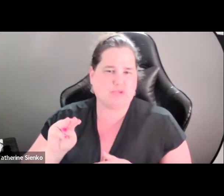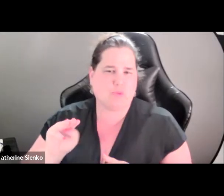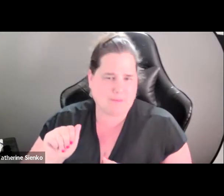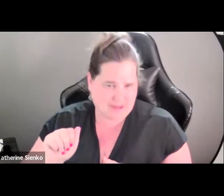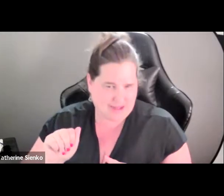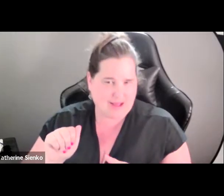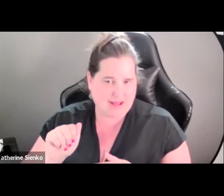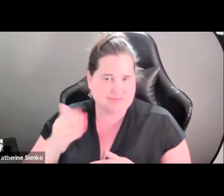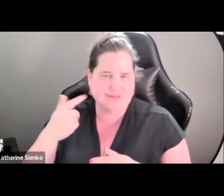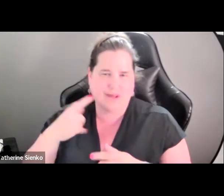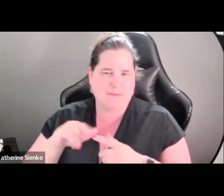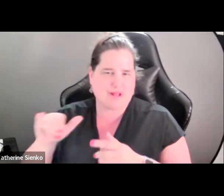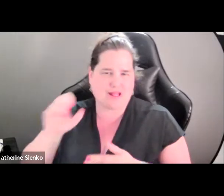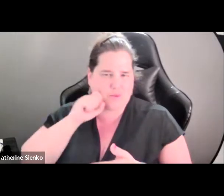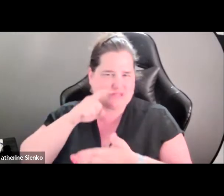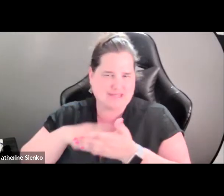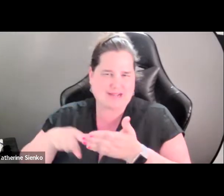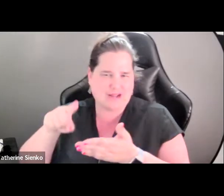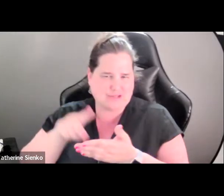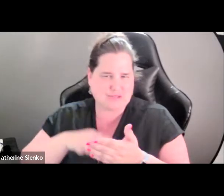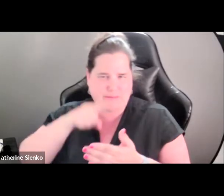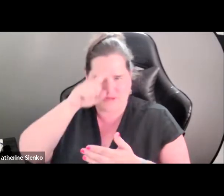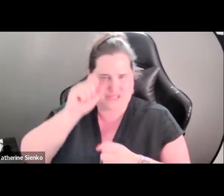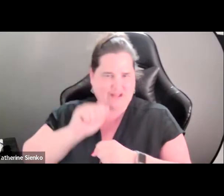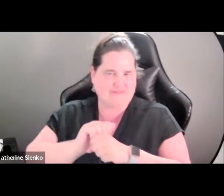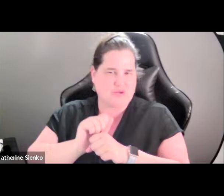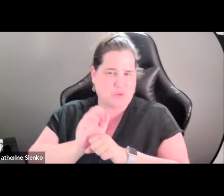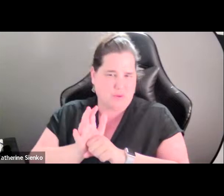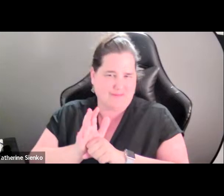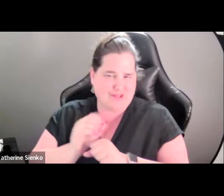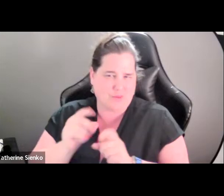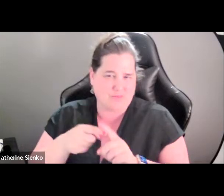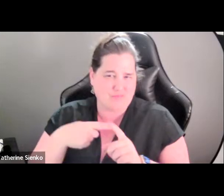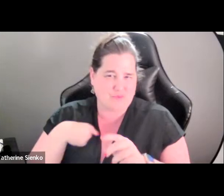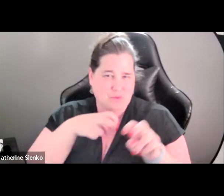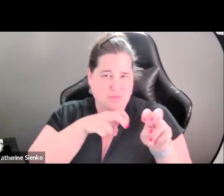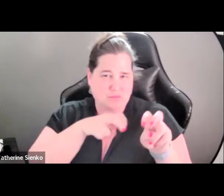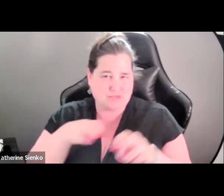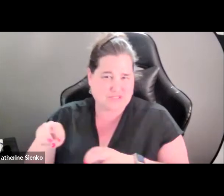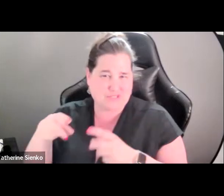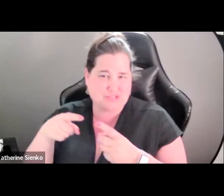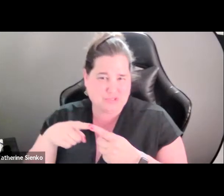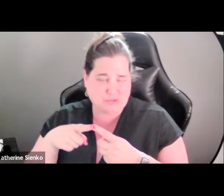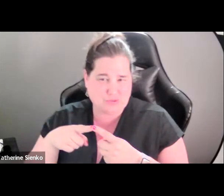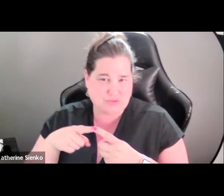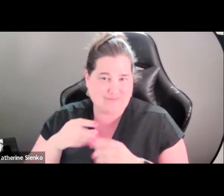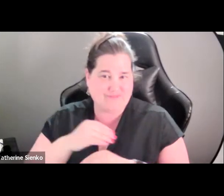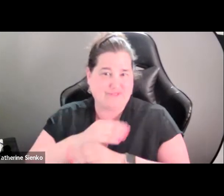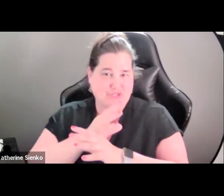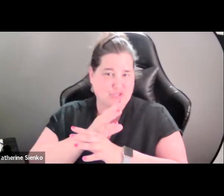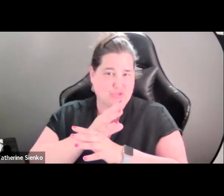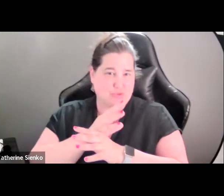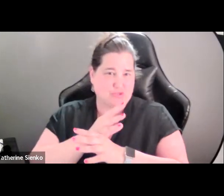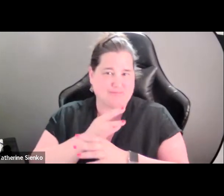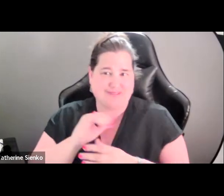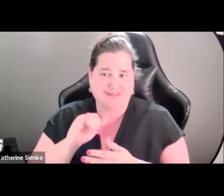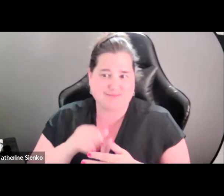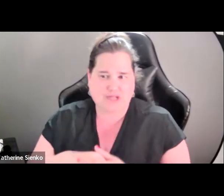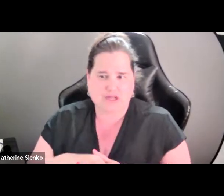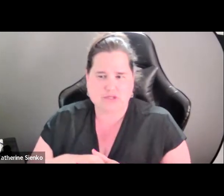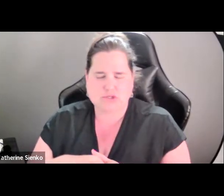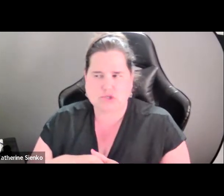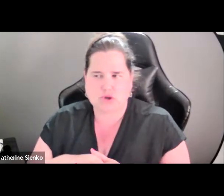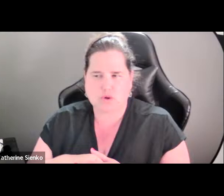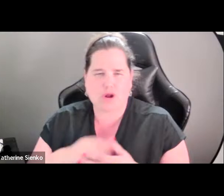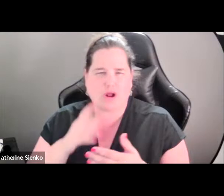to host a board meeting in Yuma, but that didn't happen because of COVID, and we switched